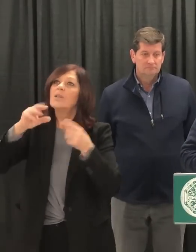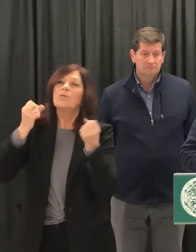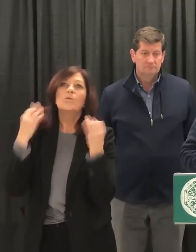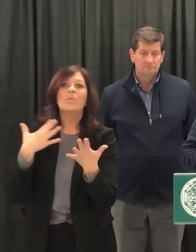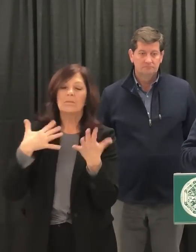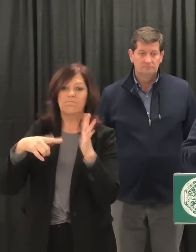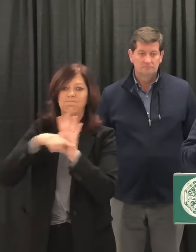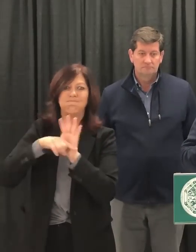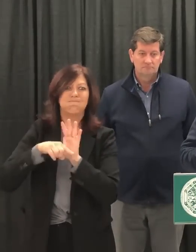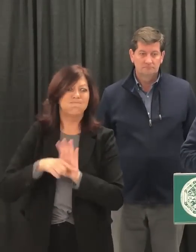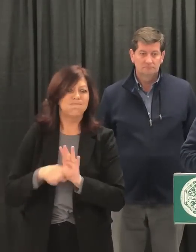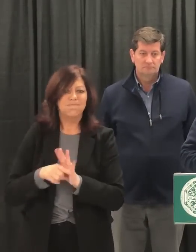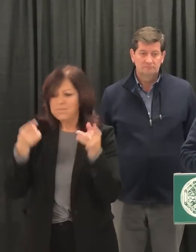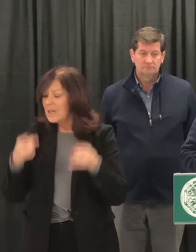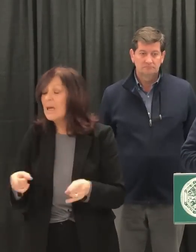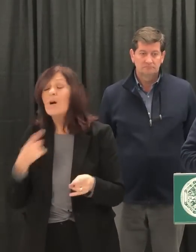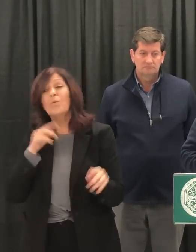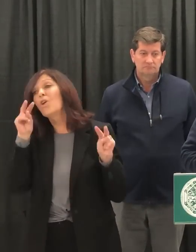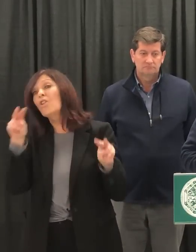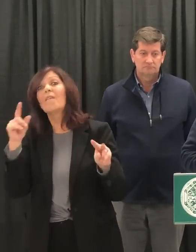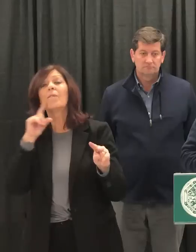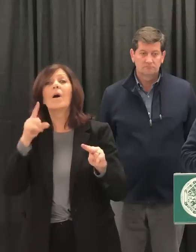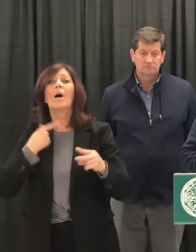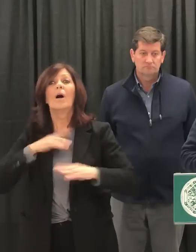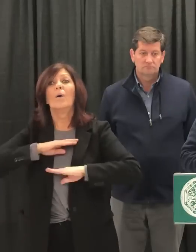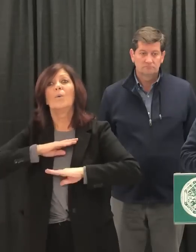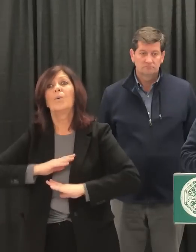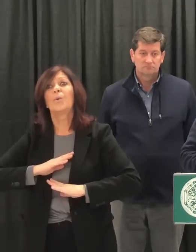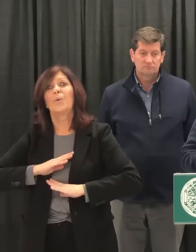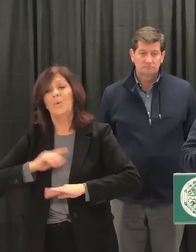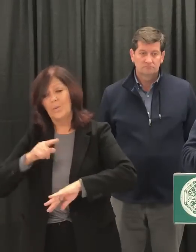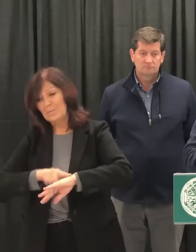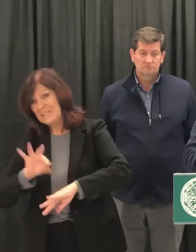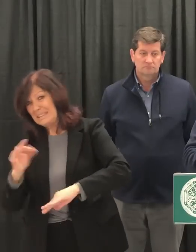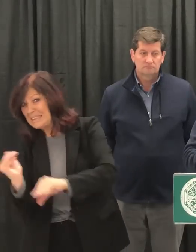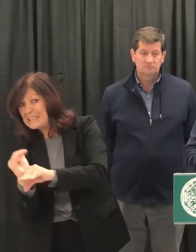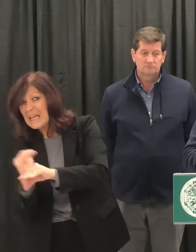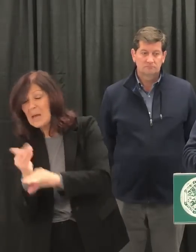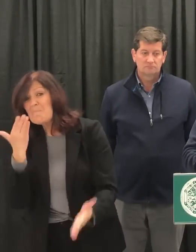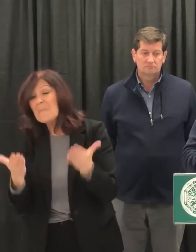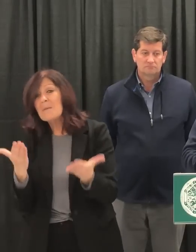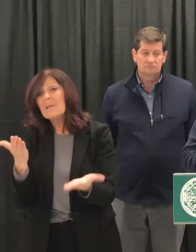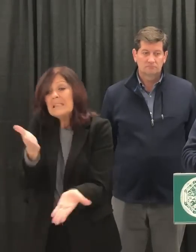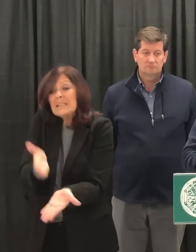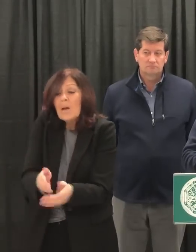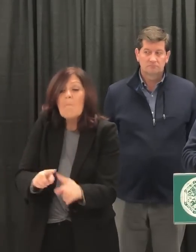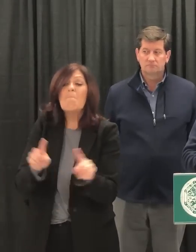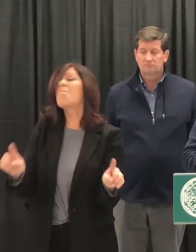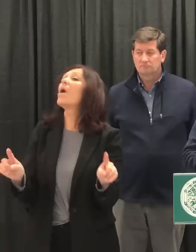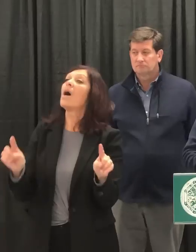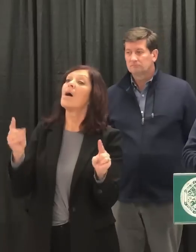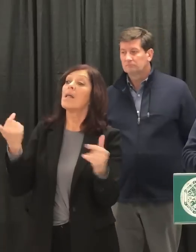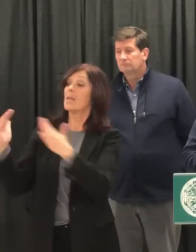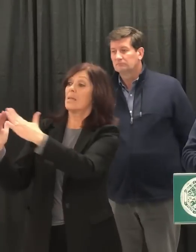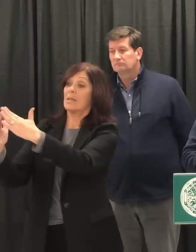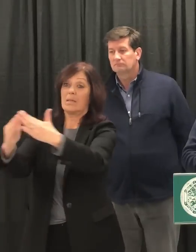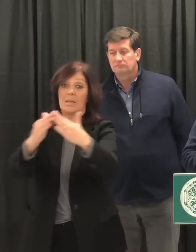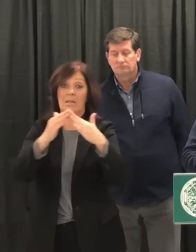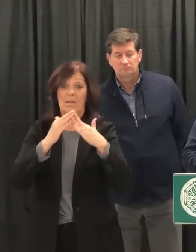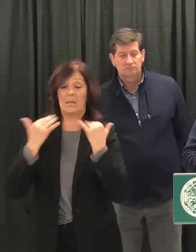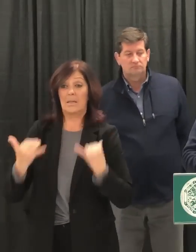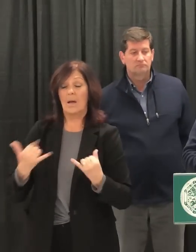now. We're really looking for a reprieve from the weather come 9 o'clock this evening, but all the municipalities right now, like I said,